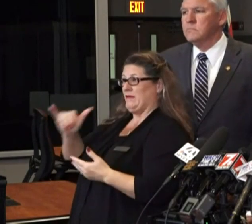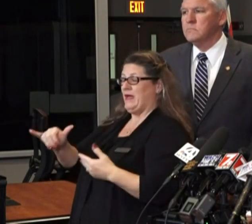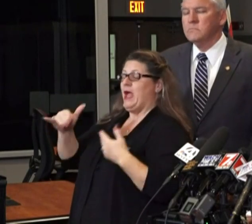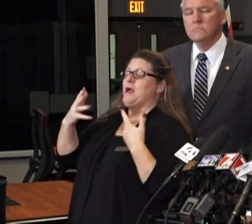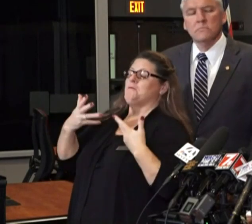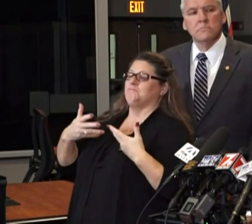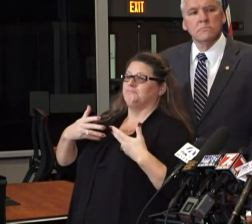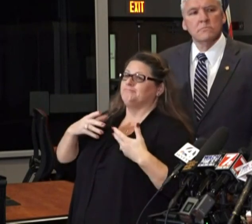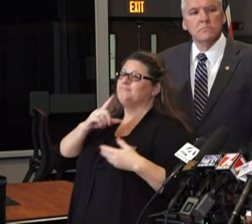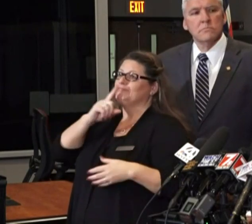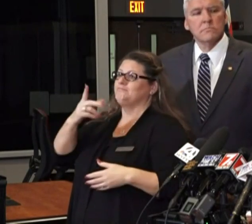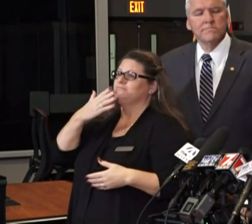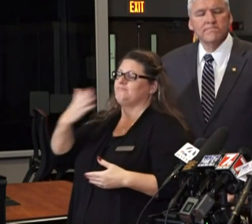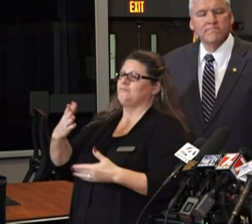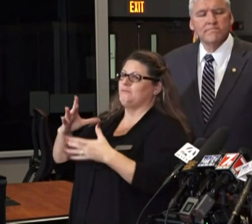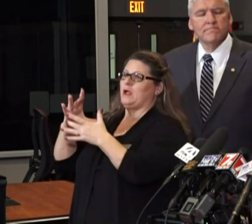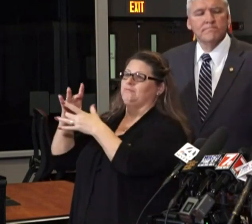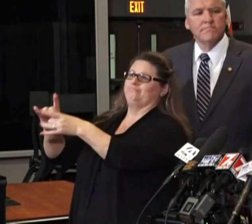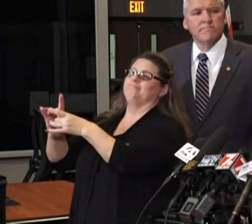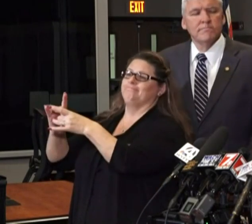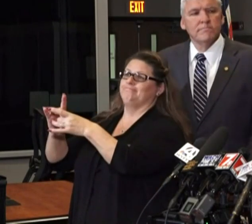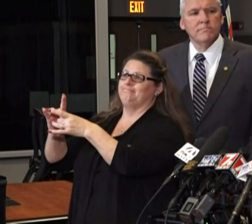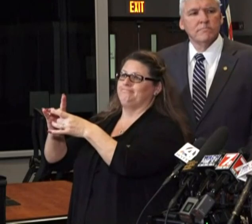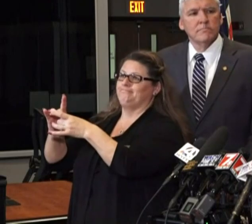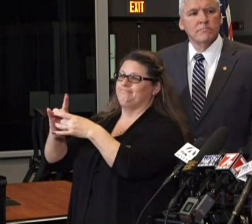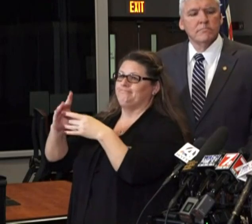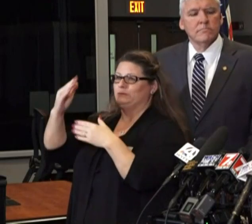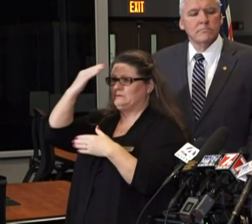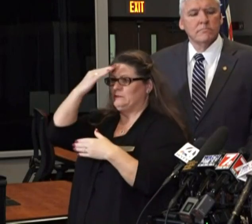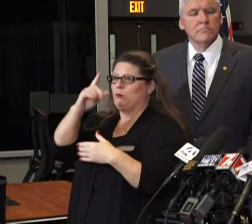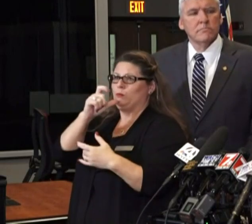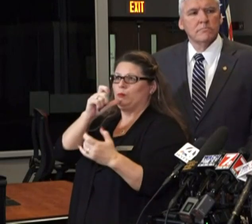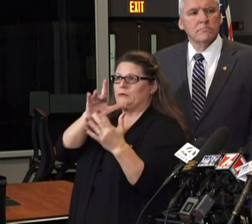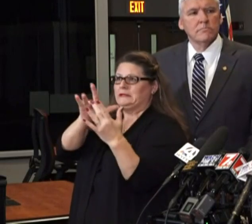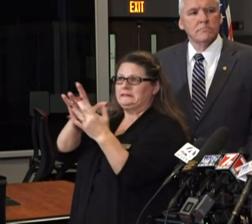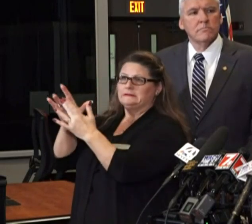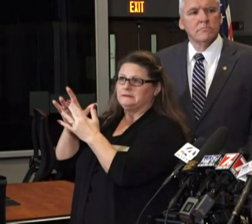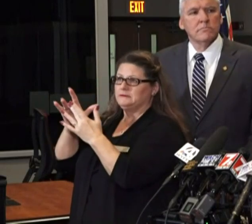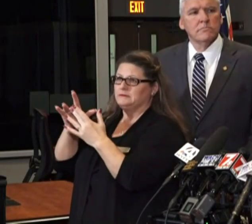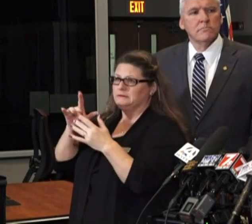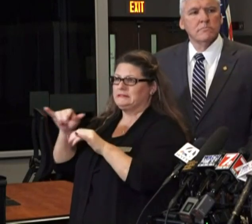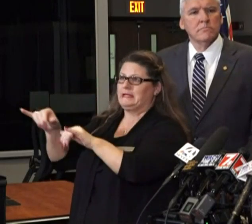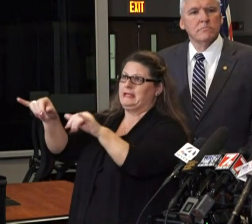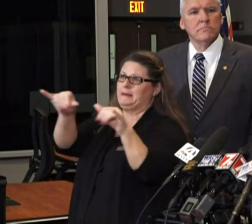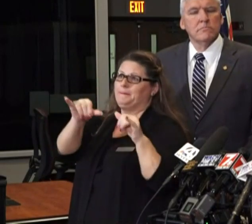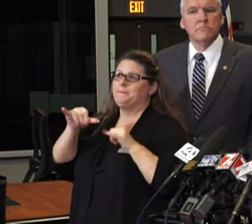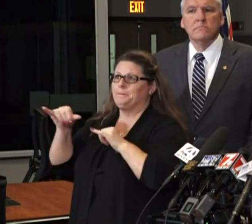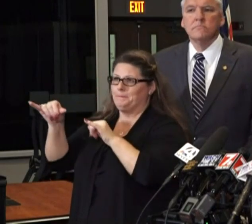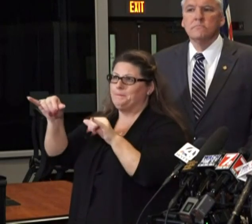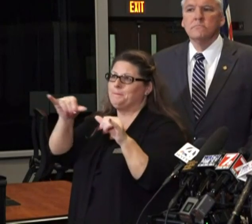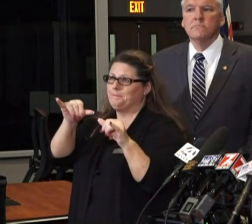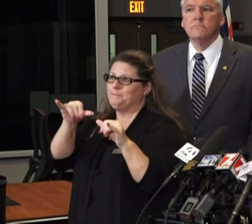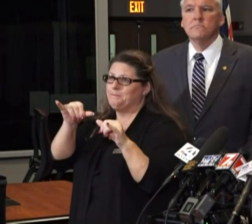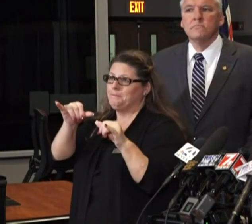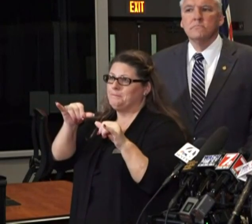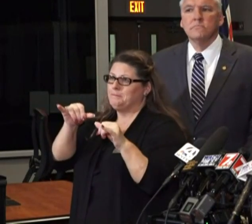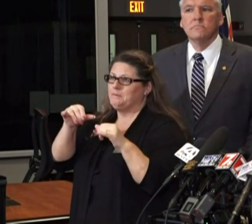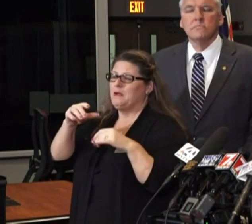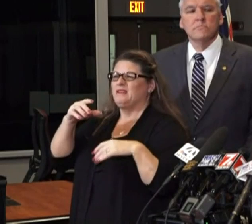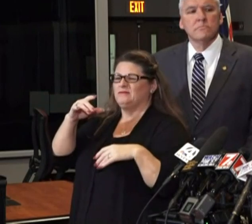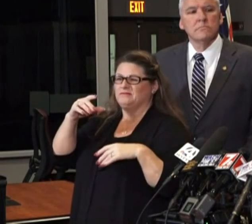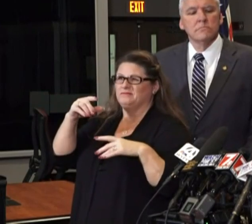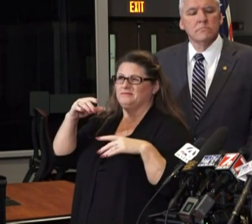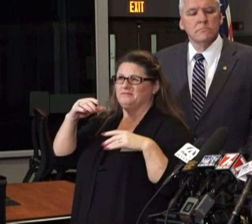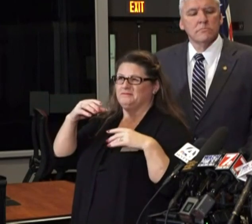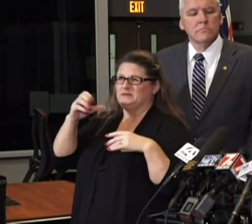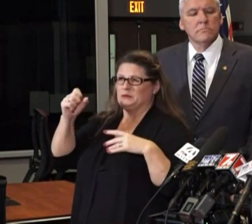good network with which to work. In many cases, it's the same network to work with concerning this virus